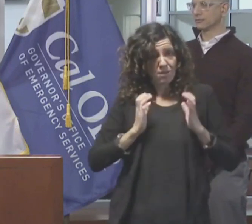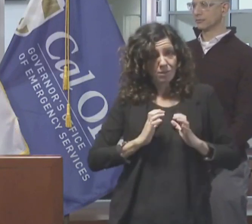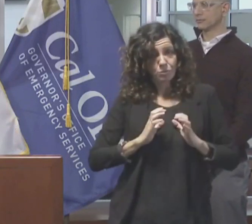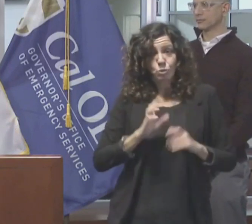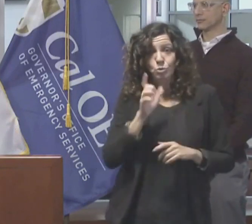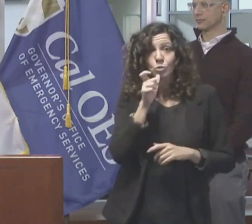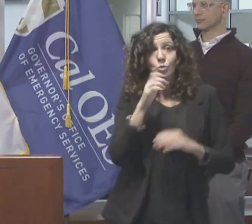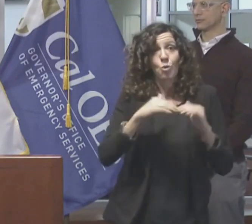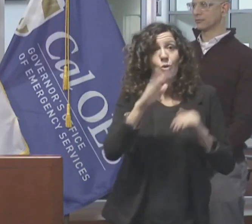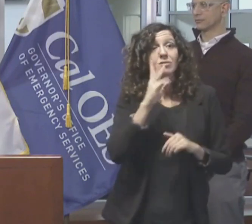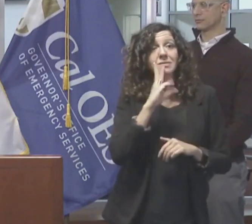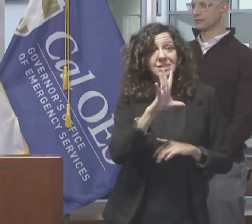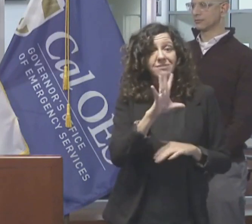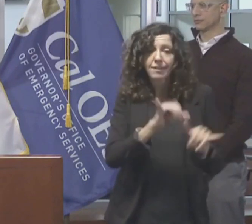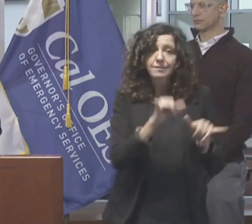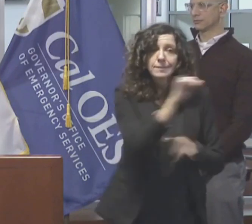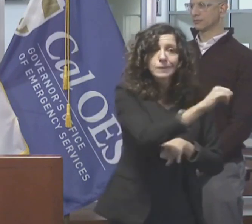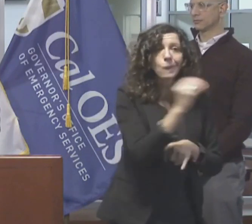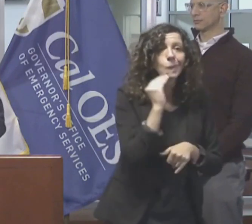over and those with chronic disease.